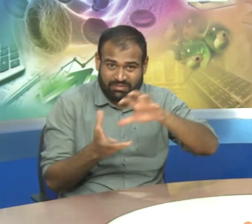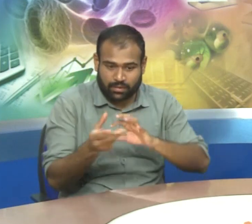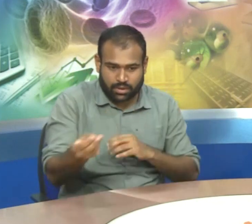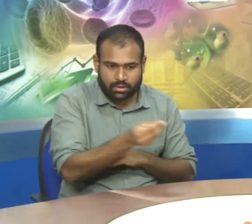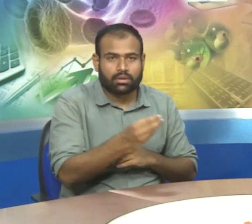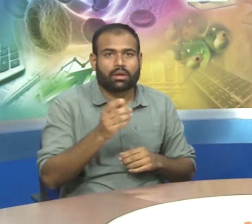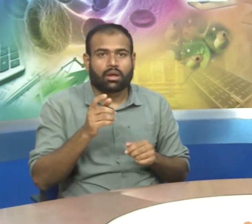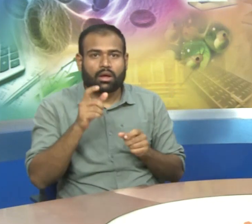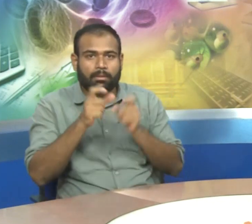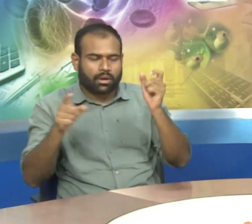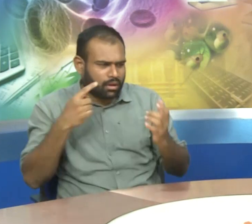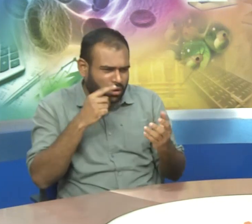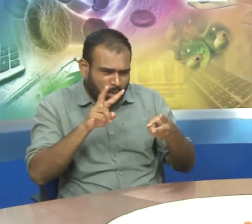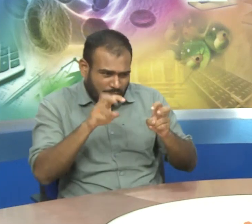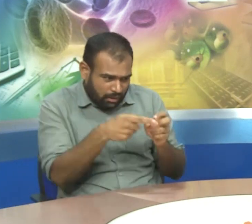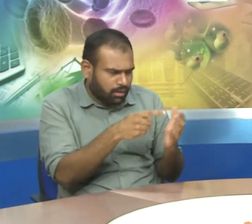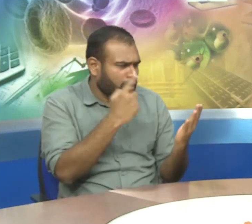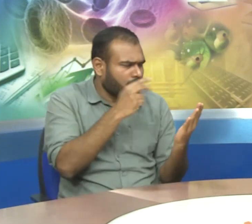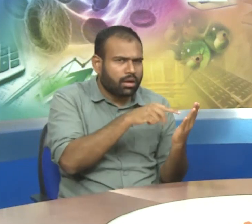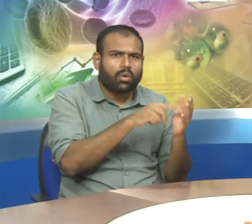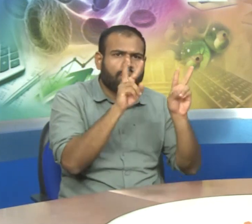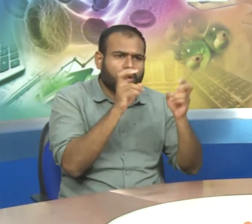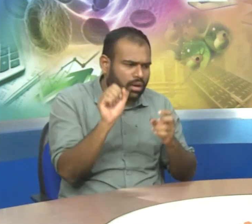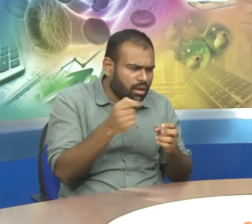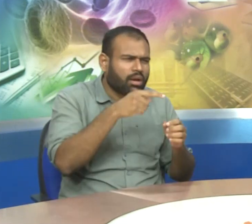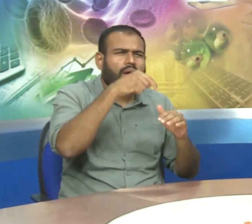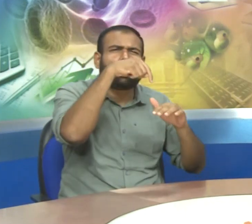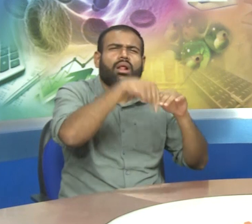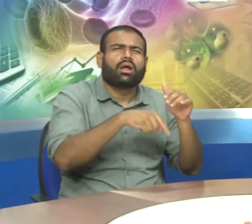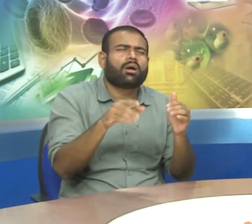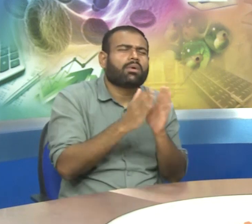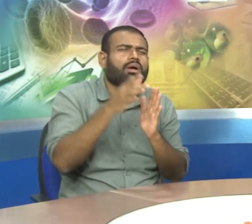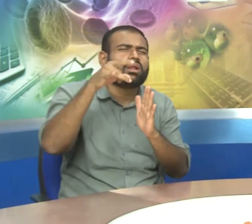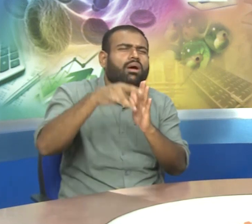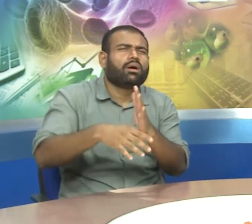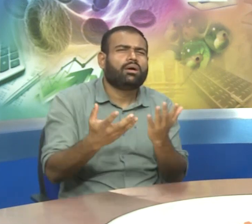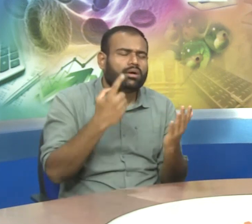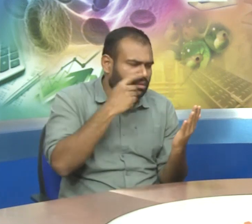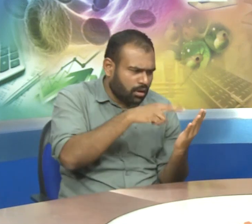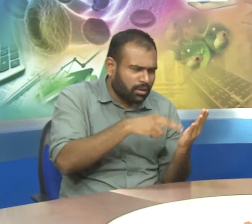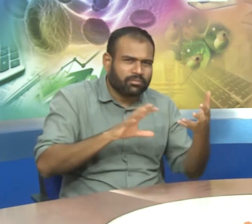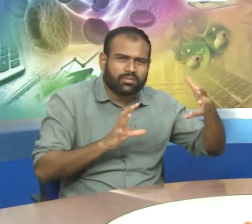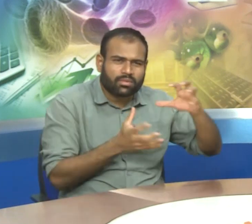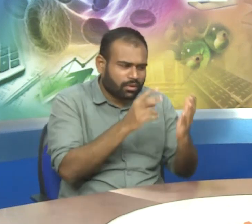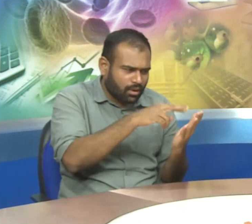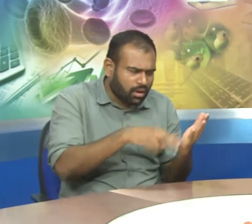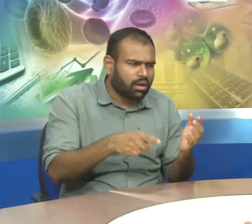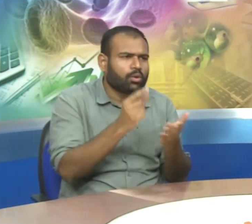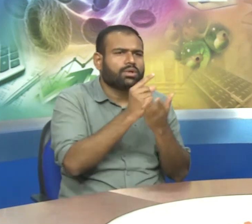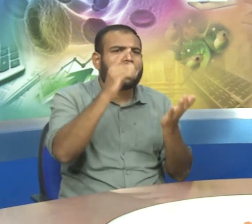This enables the user to identify the basic content of the document quickly and determine